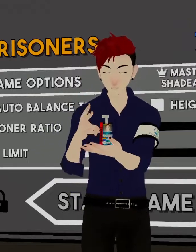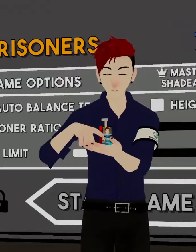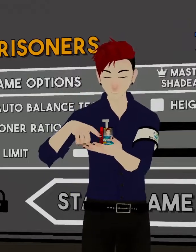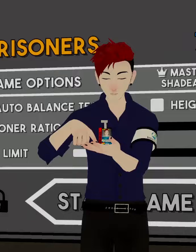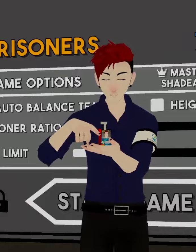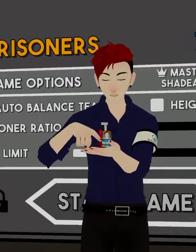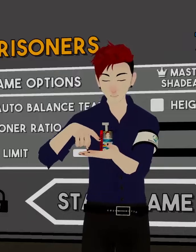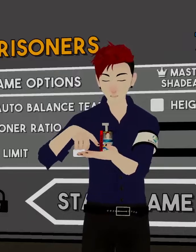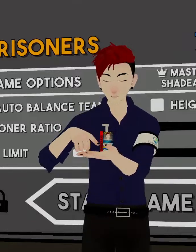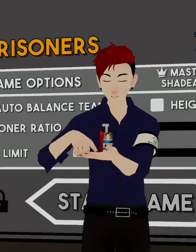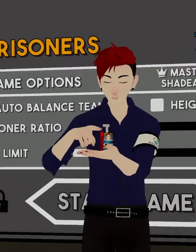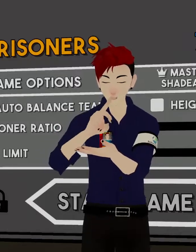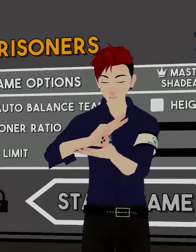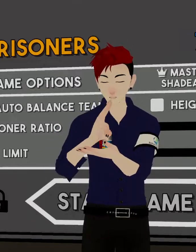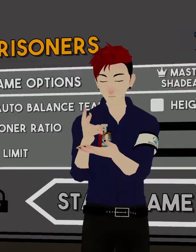Yes, and it stays on your hand.